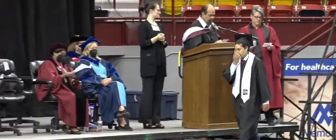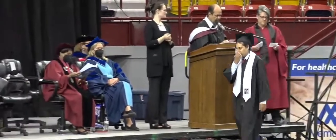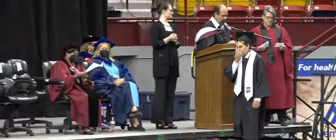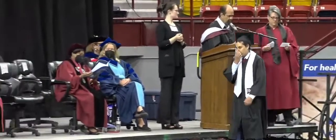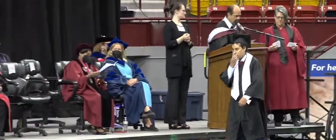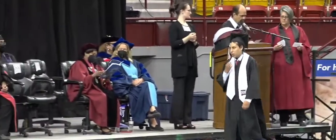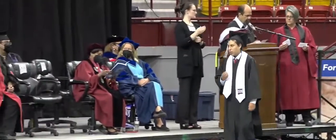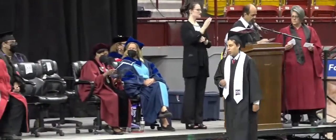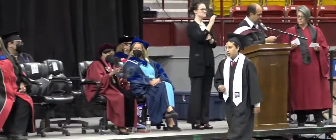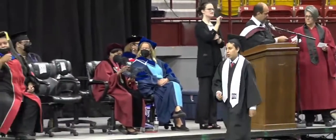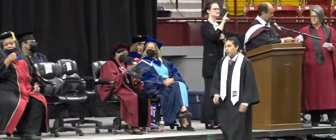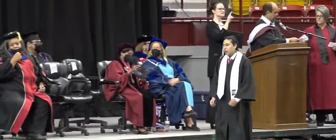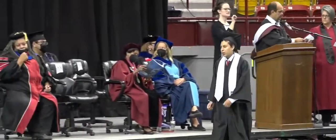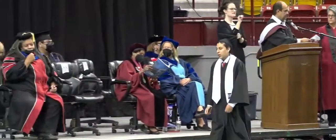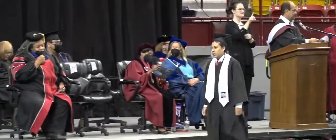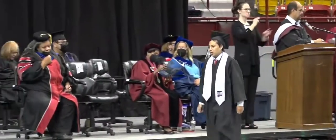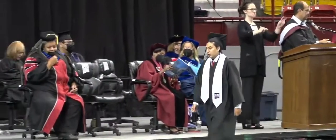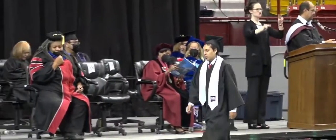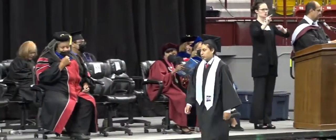Civil Survey Technology.